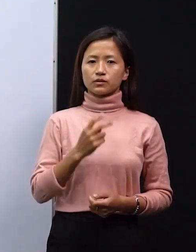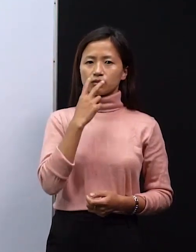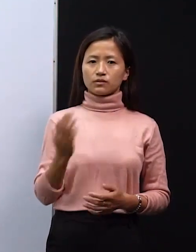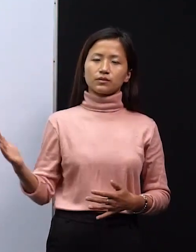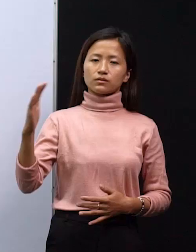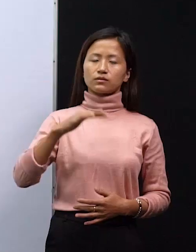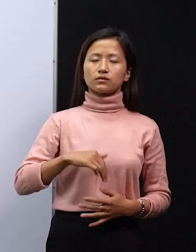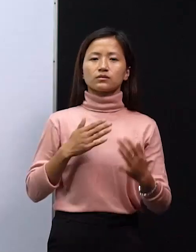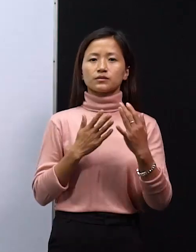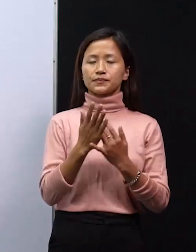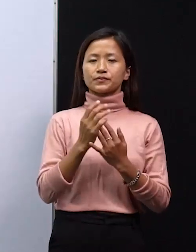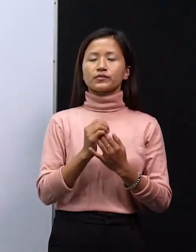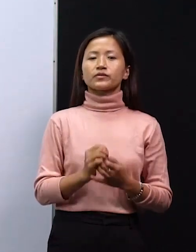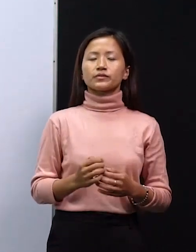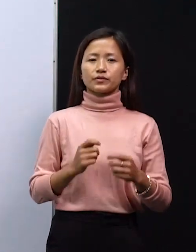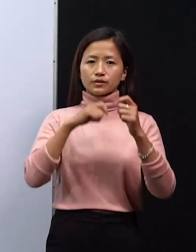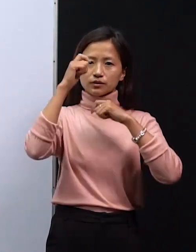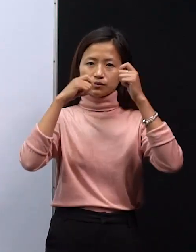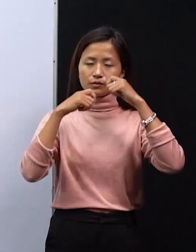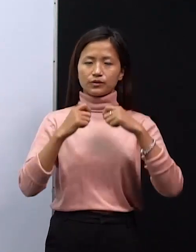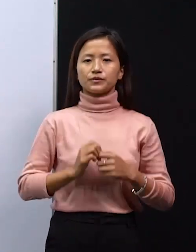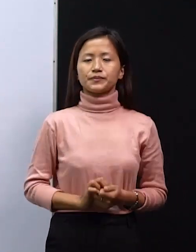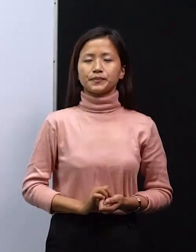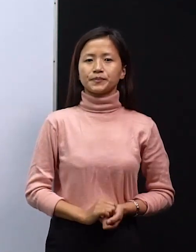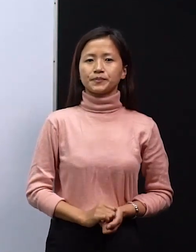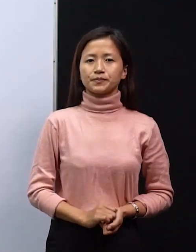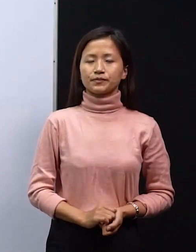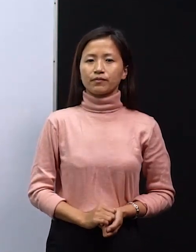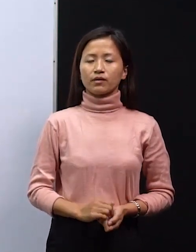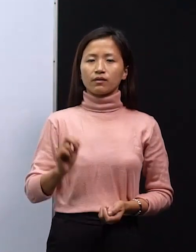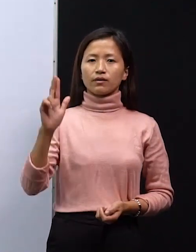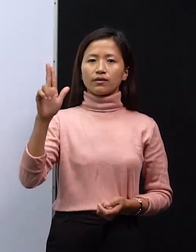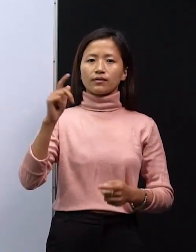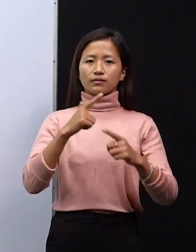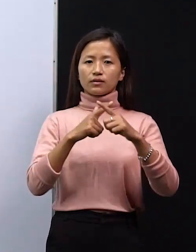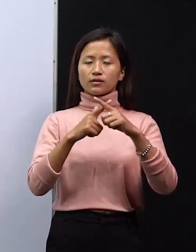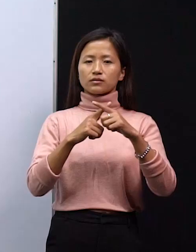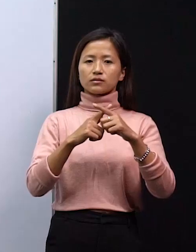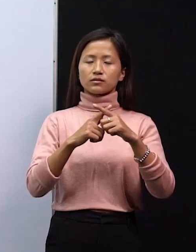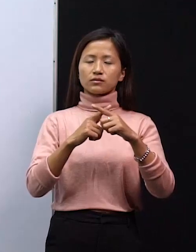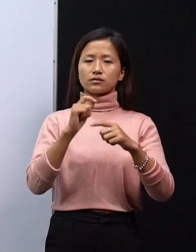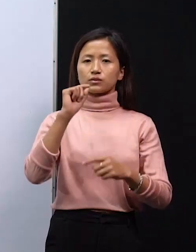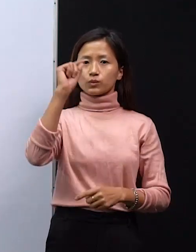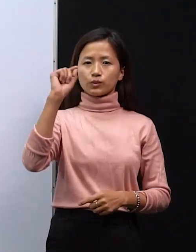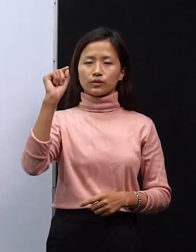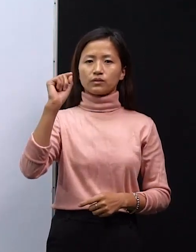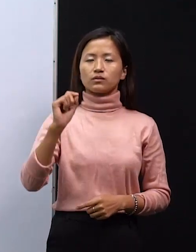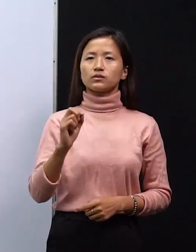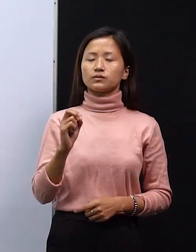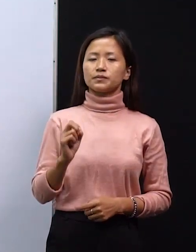like this. Now, if you look at the first term, it is 8x squared, or 8x to the power